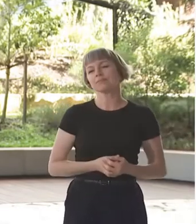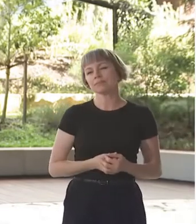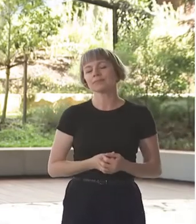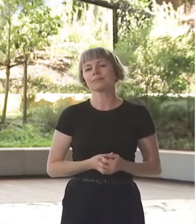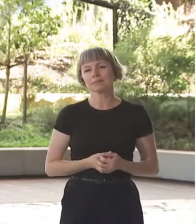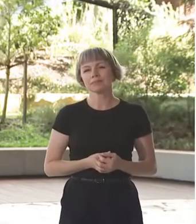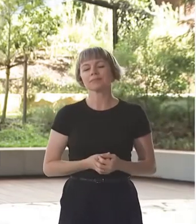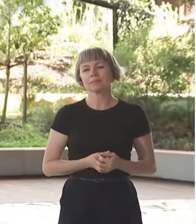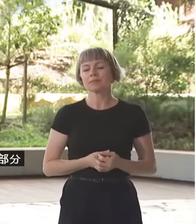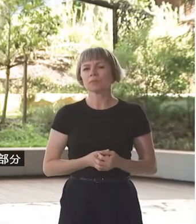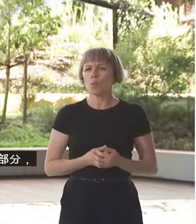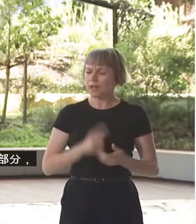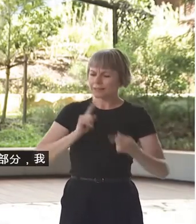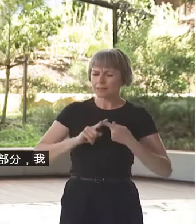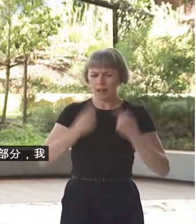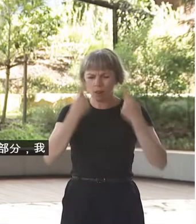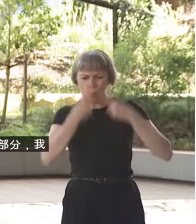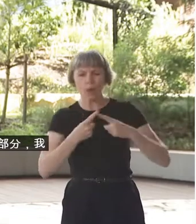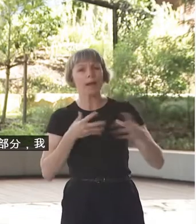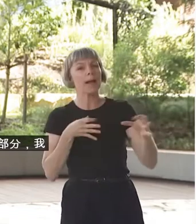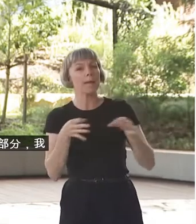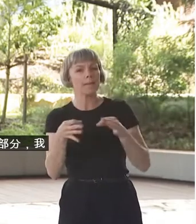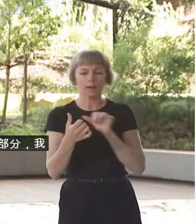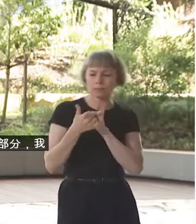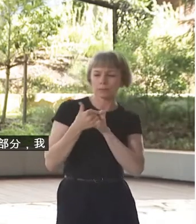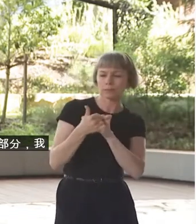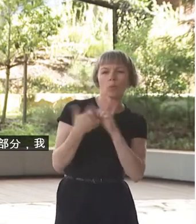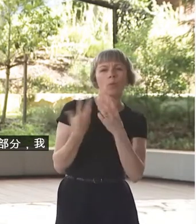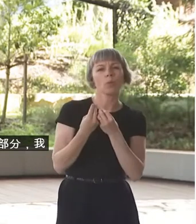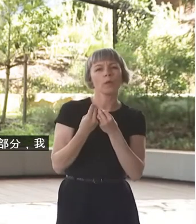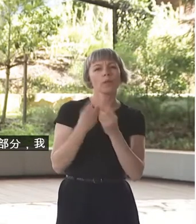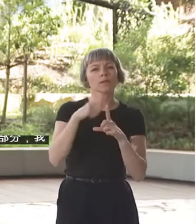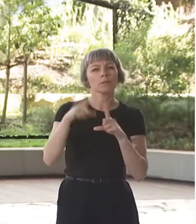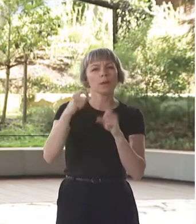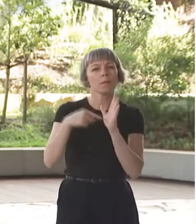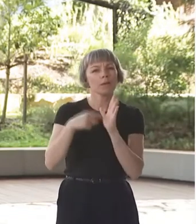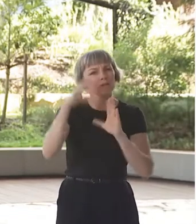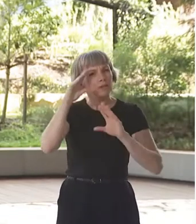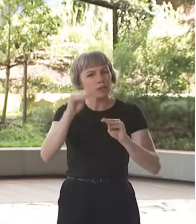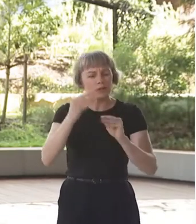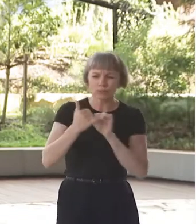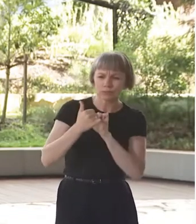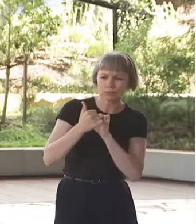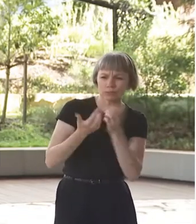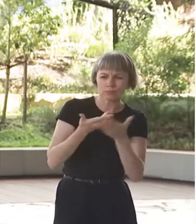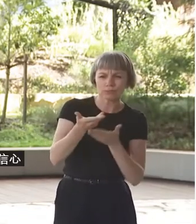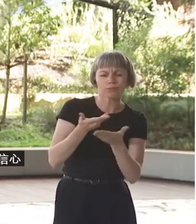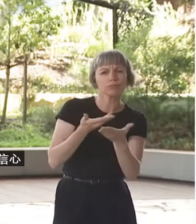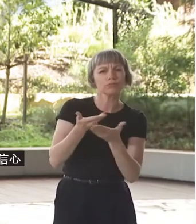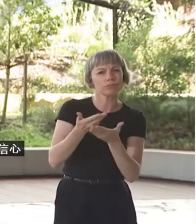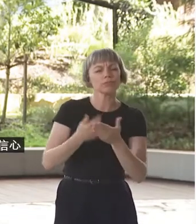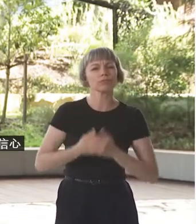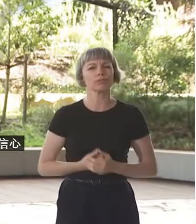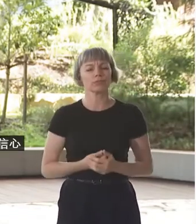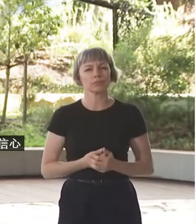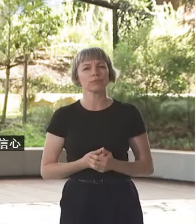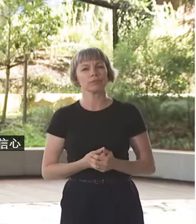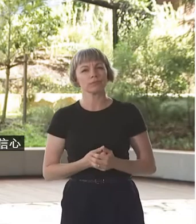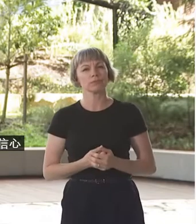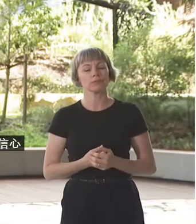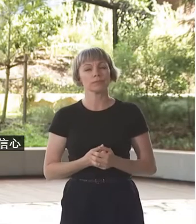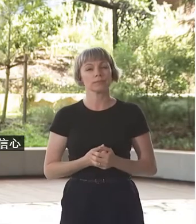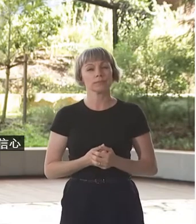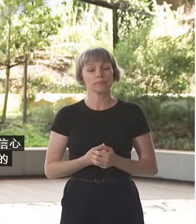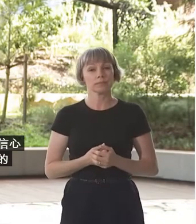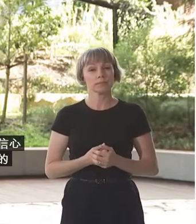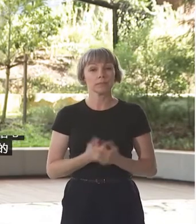those issues are managed, and I'm very confident from what I'm seeing that school disruption in terms of actual school